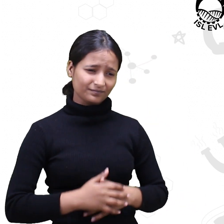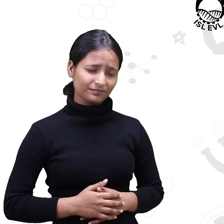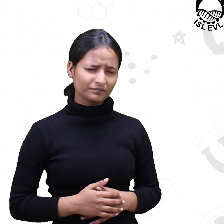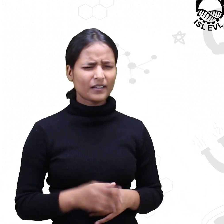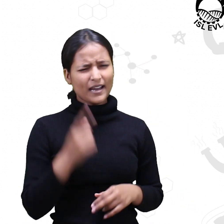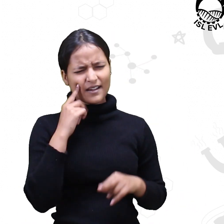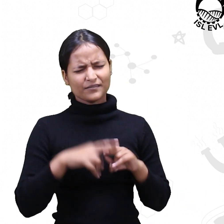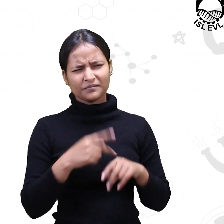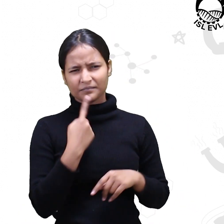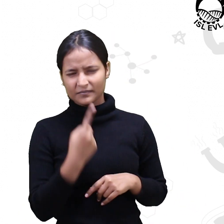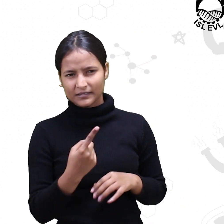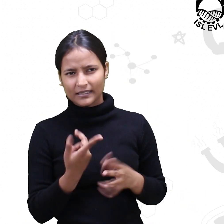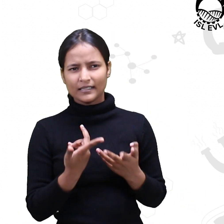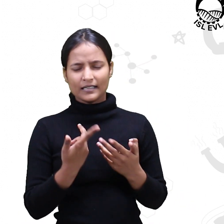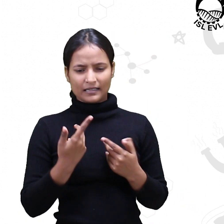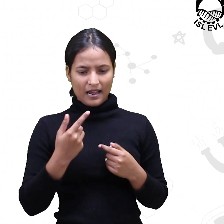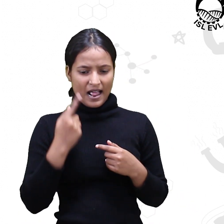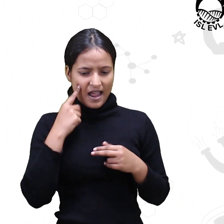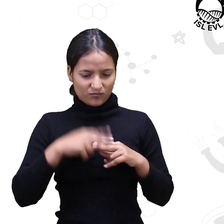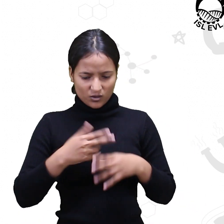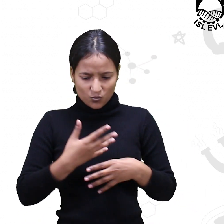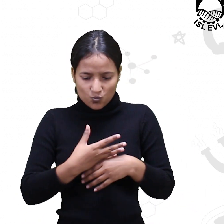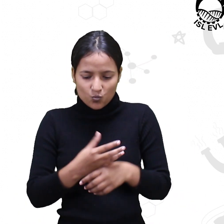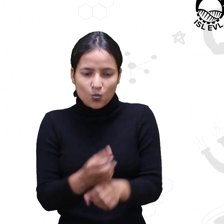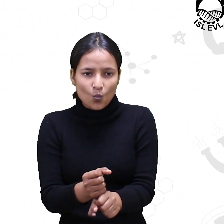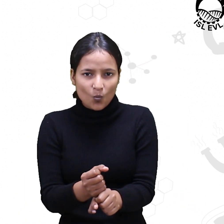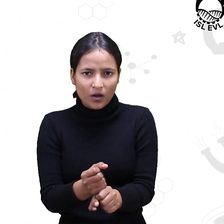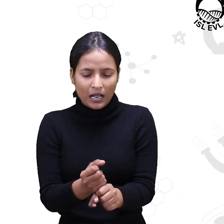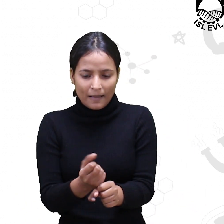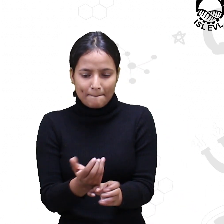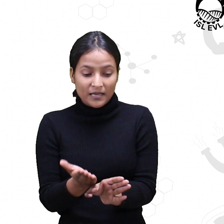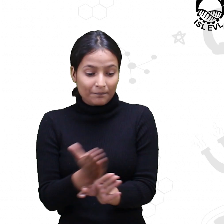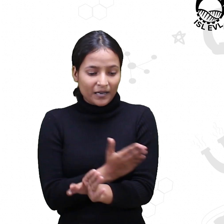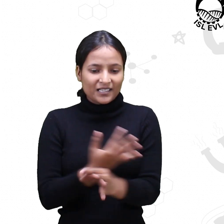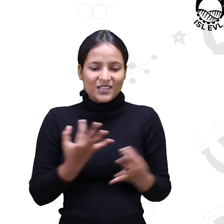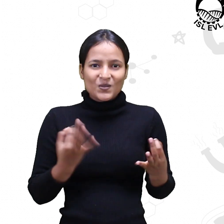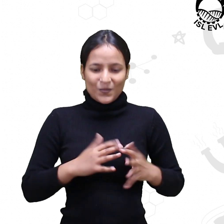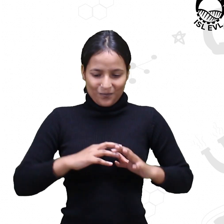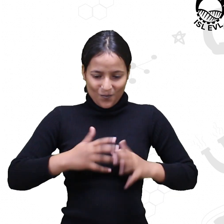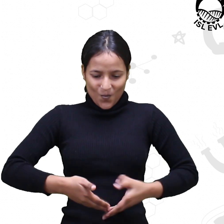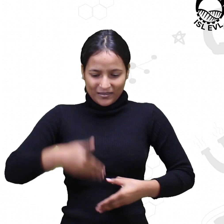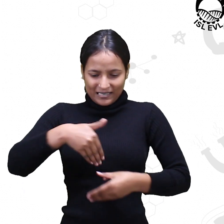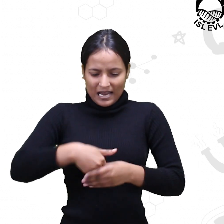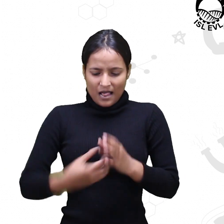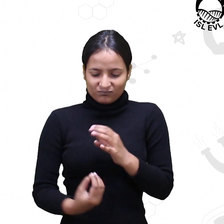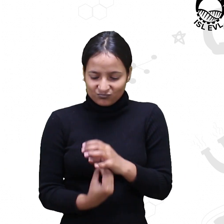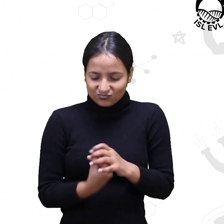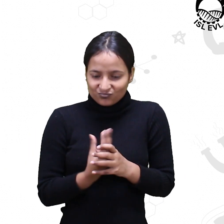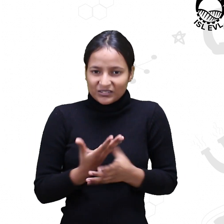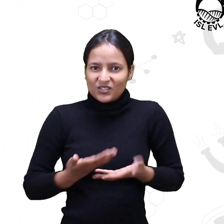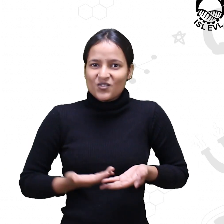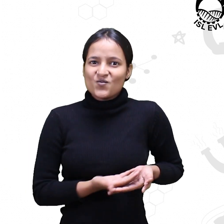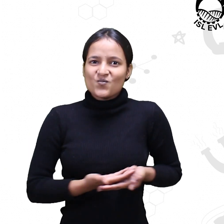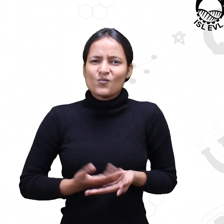the body has newly made brain cells which are connecting with other cells. What do brain cells